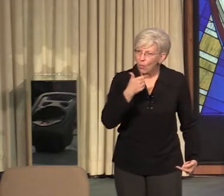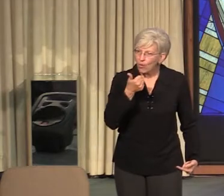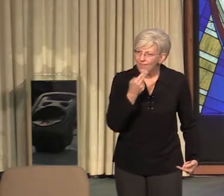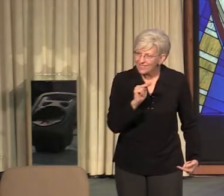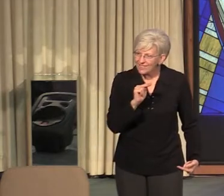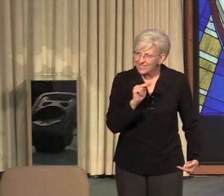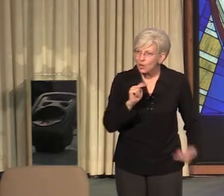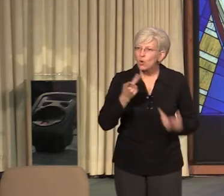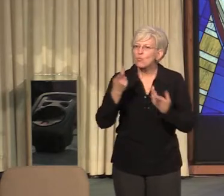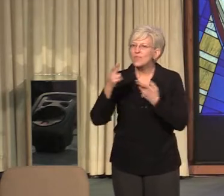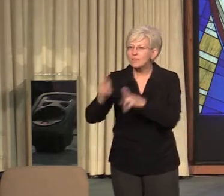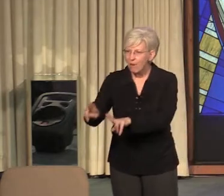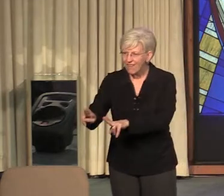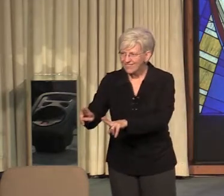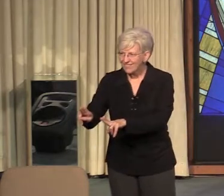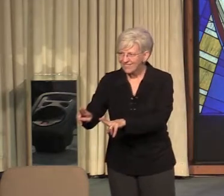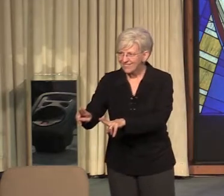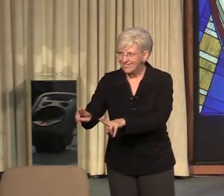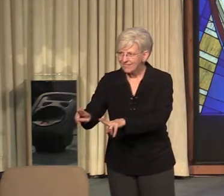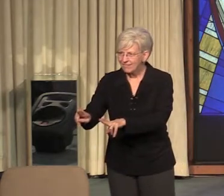That's powerful stuff.